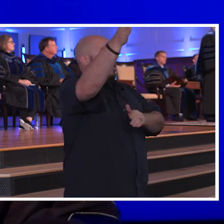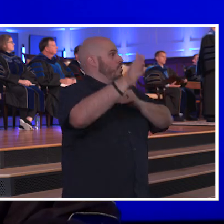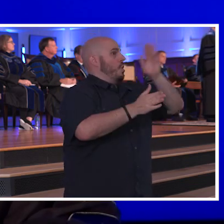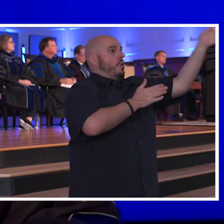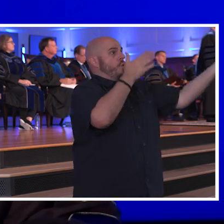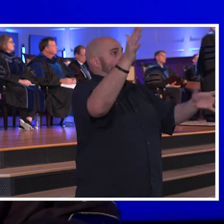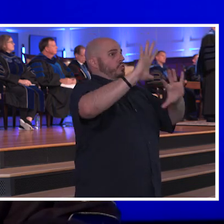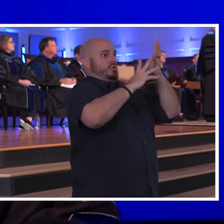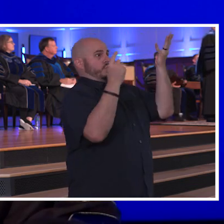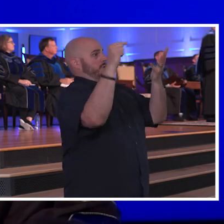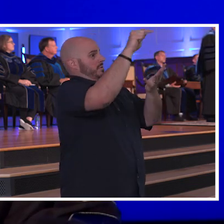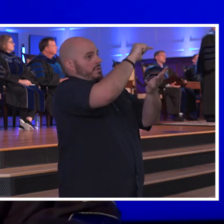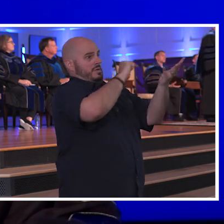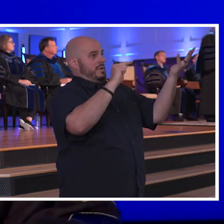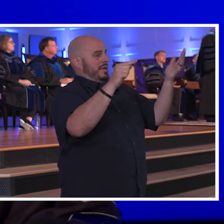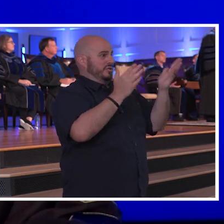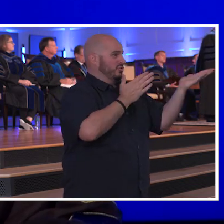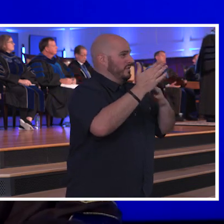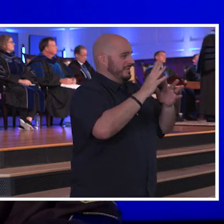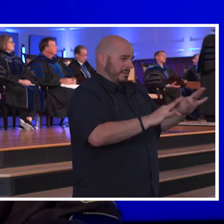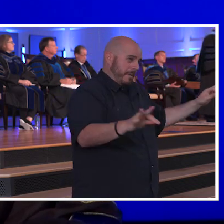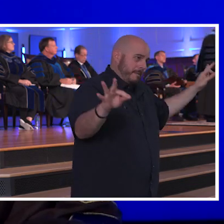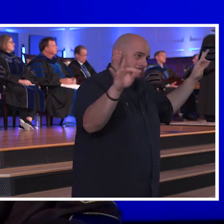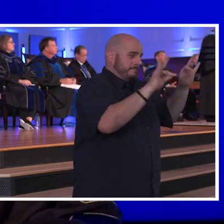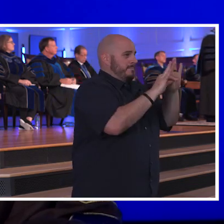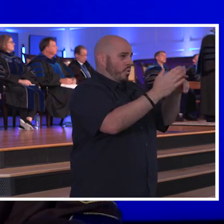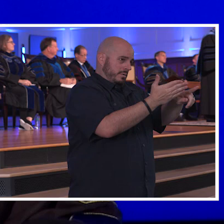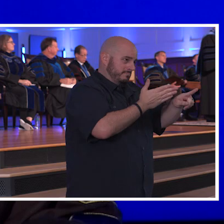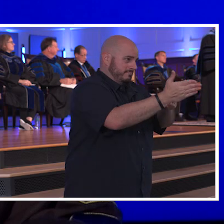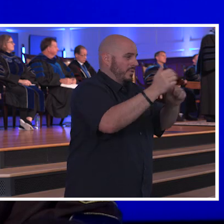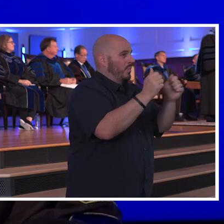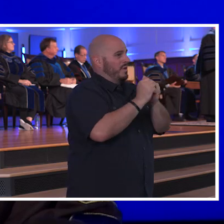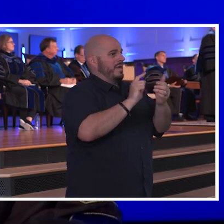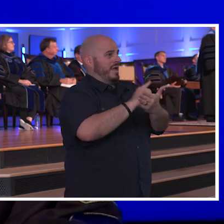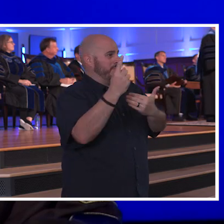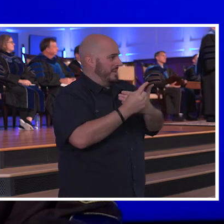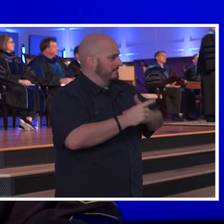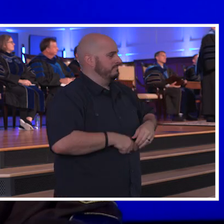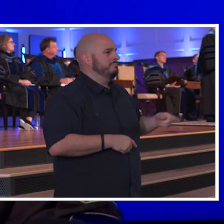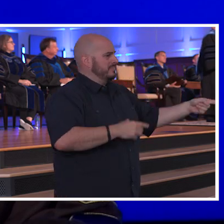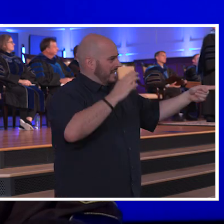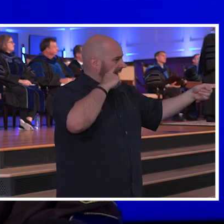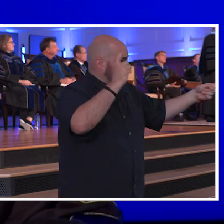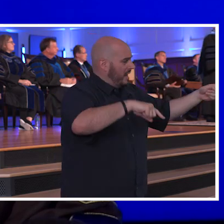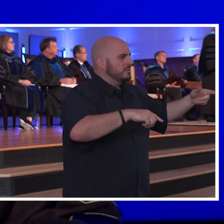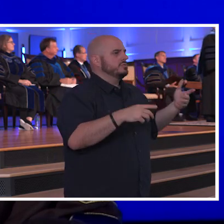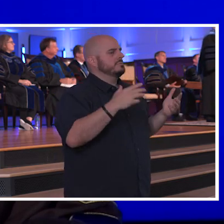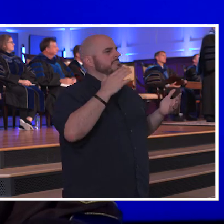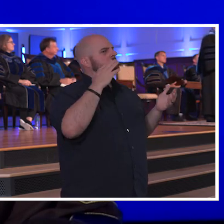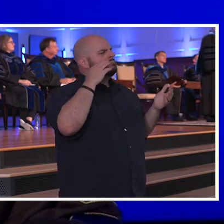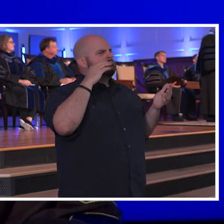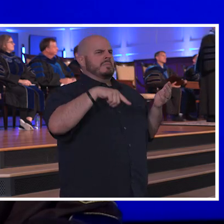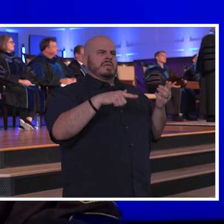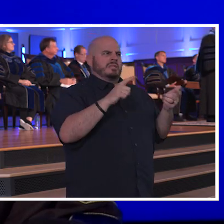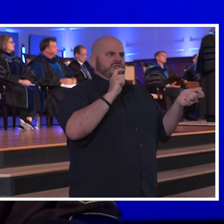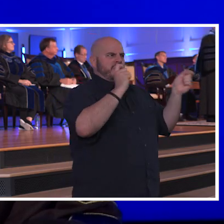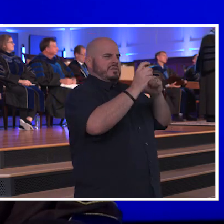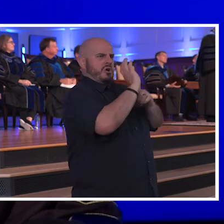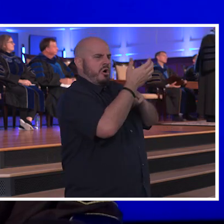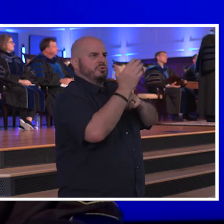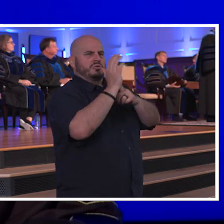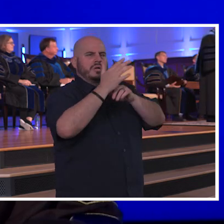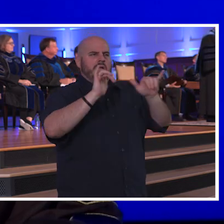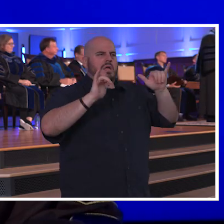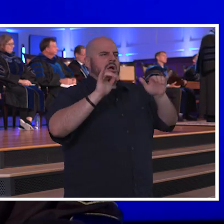and important area with our International Mission Board. She acknowledges that because of the changing culture, she had culture shock, she